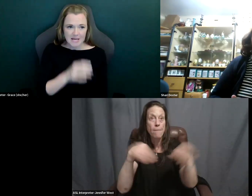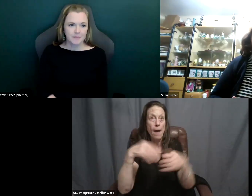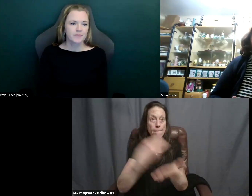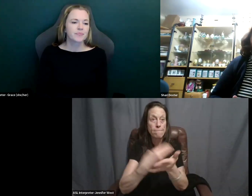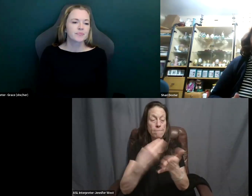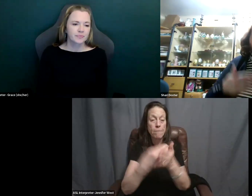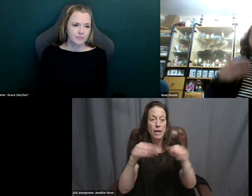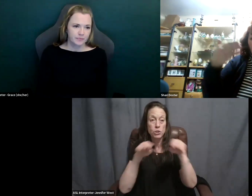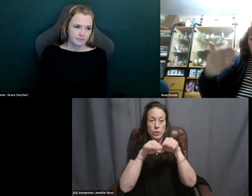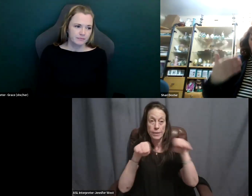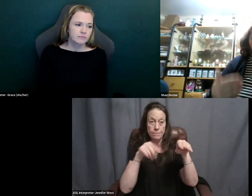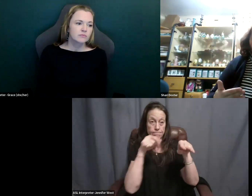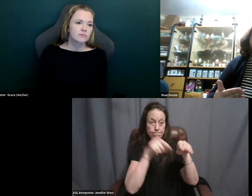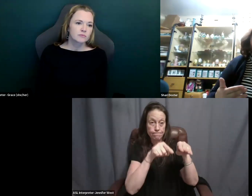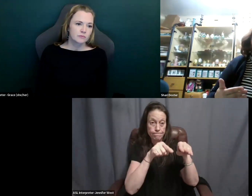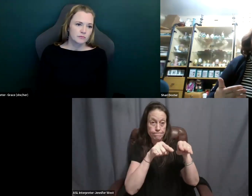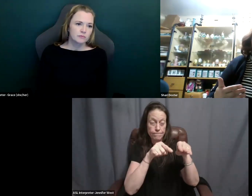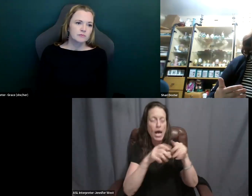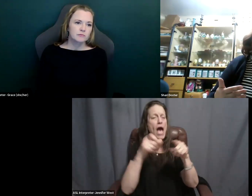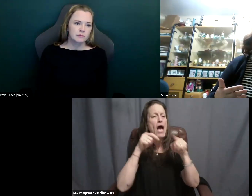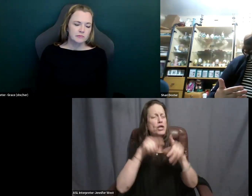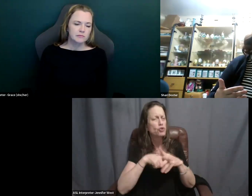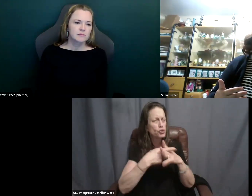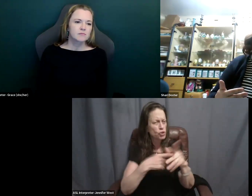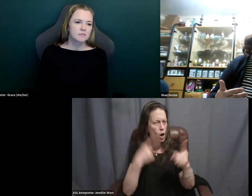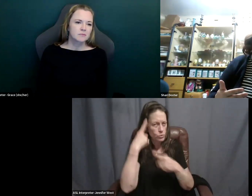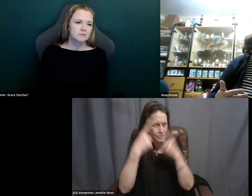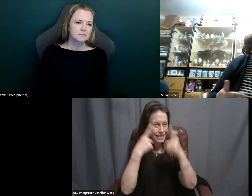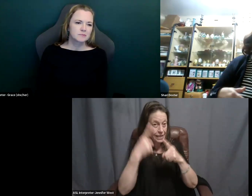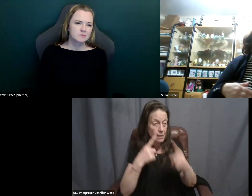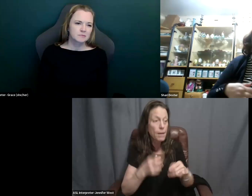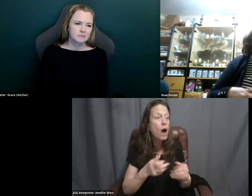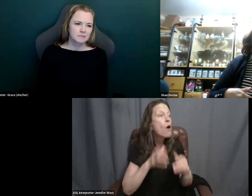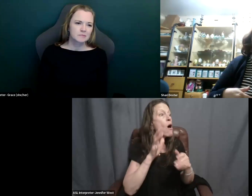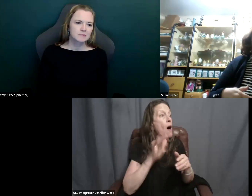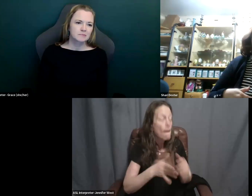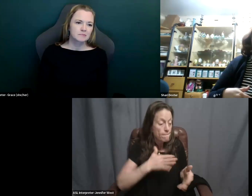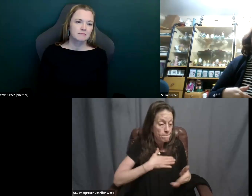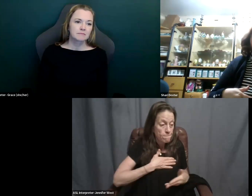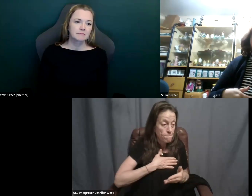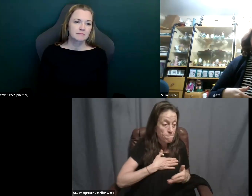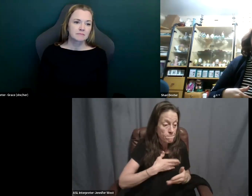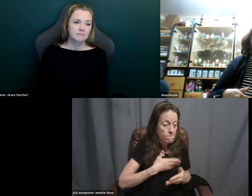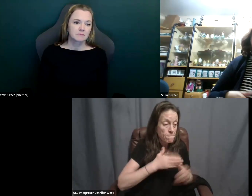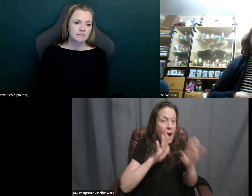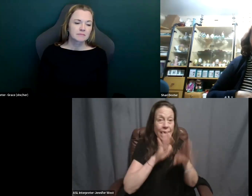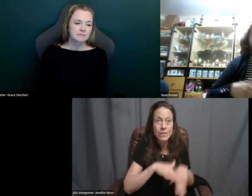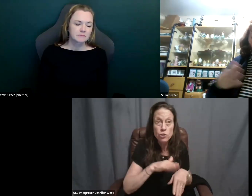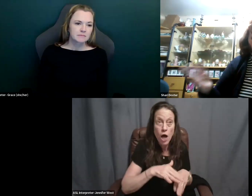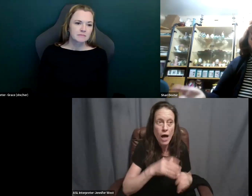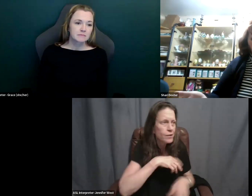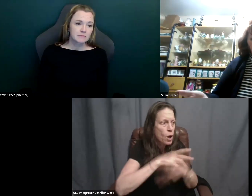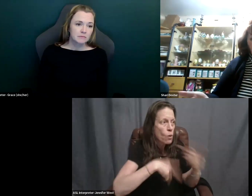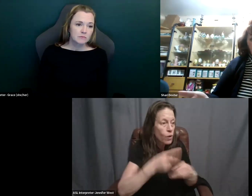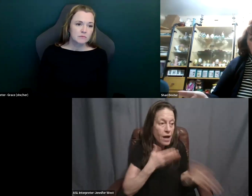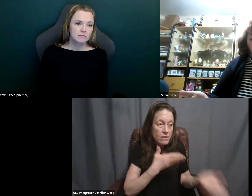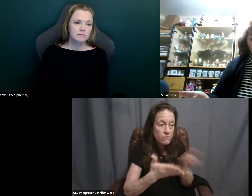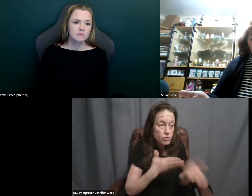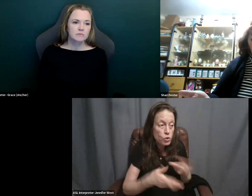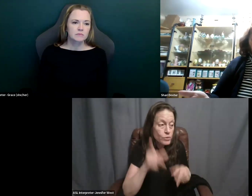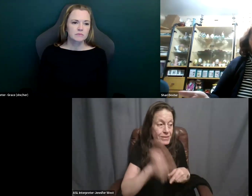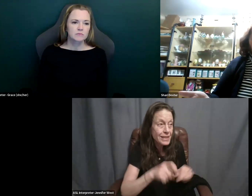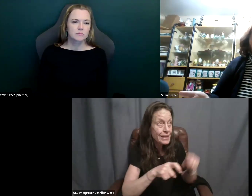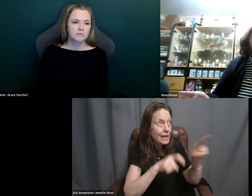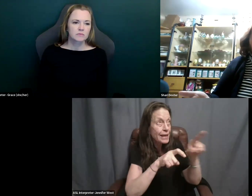you really start thinking about, okay, what services does that person need? And that's part of the plan that you develop and